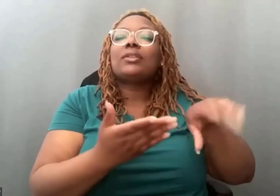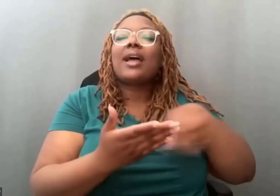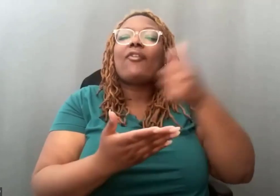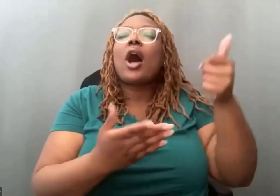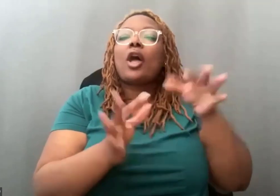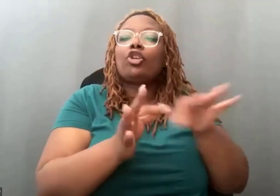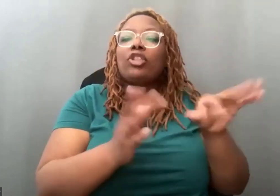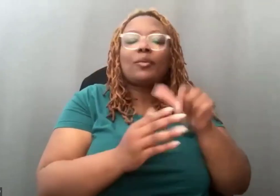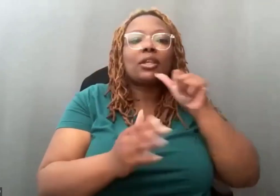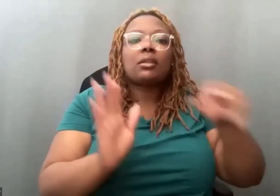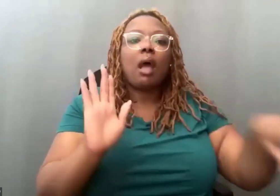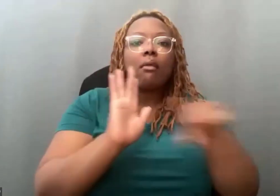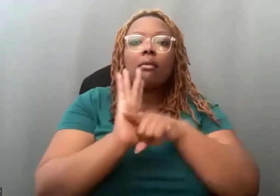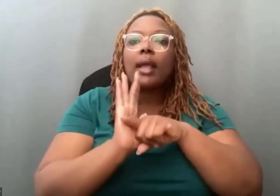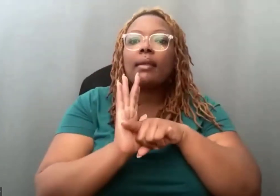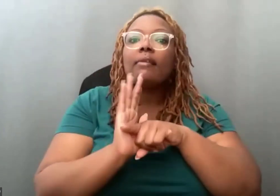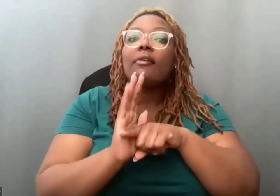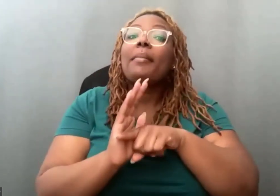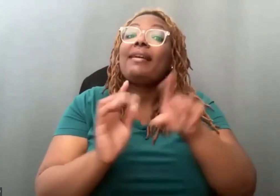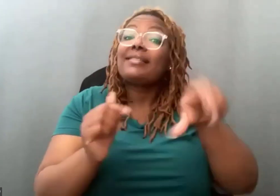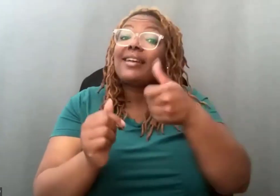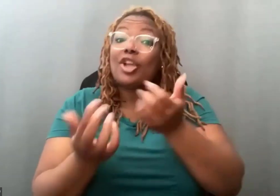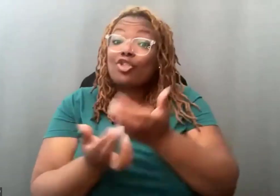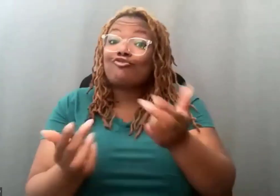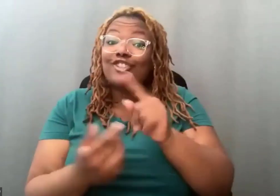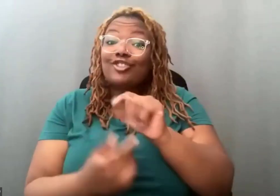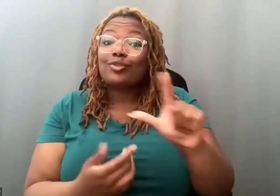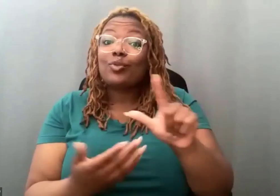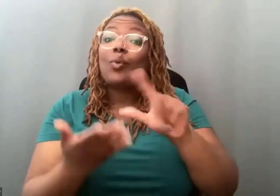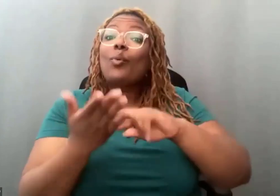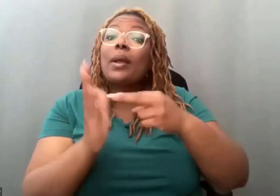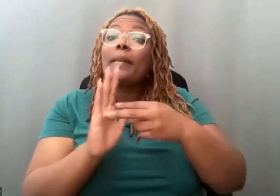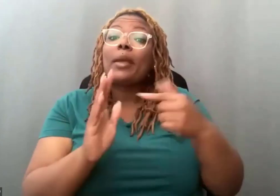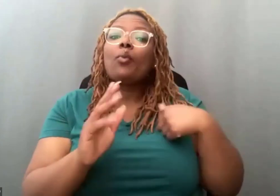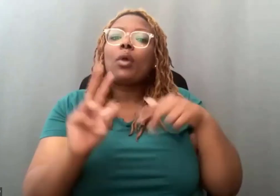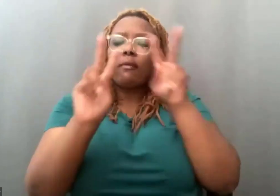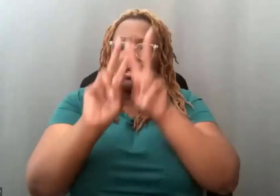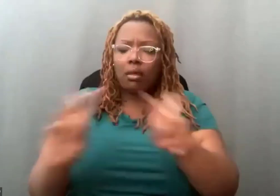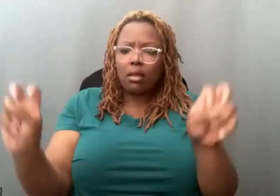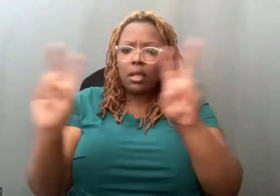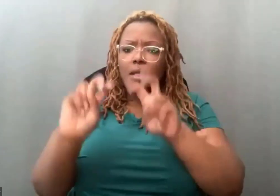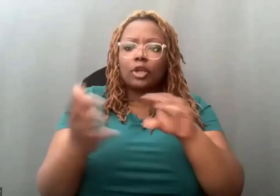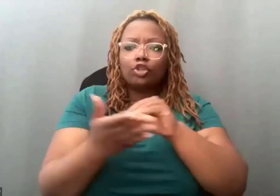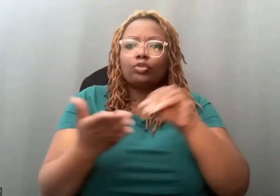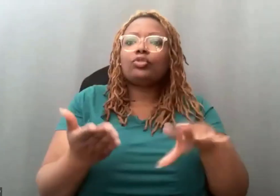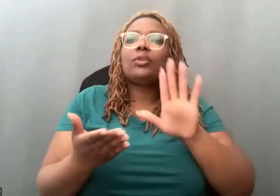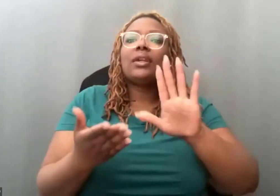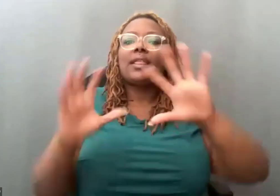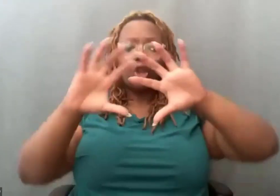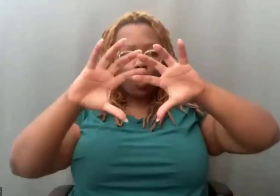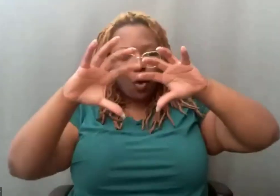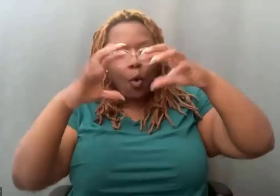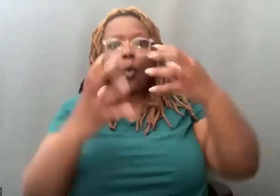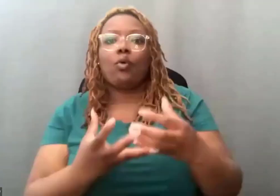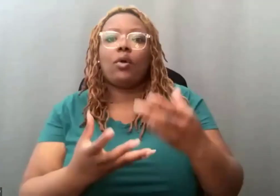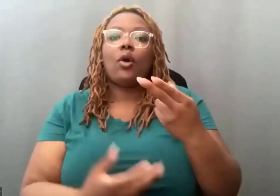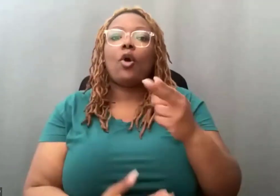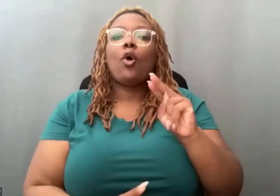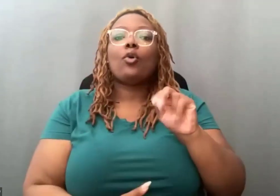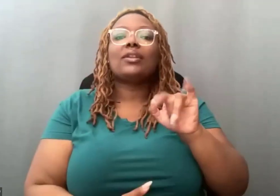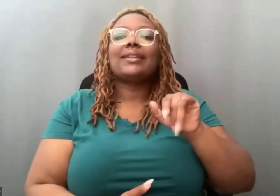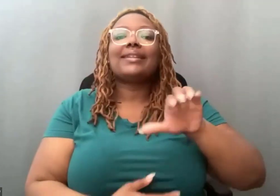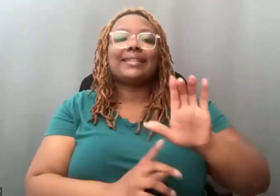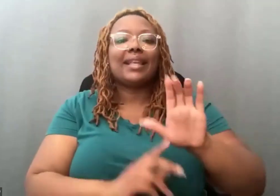deficit, but as like another resource tool, right? So really looking at the students holistically, looking at